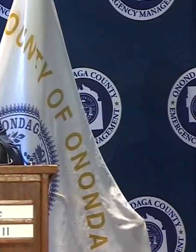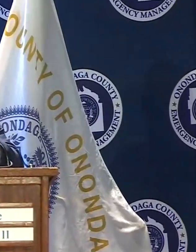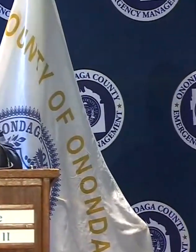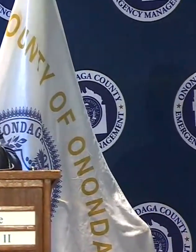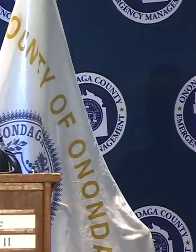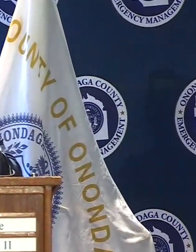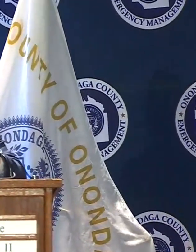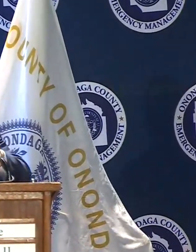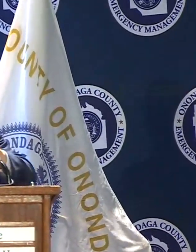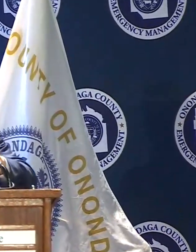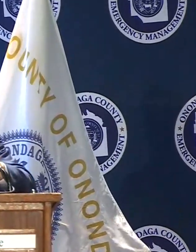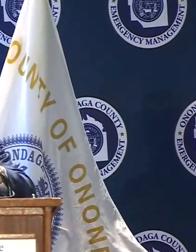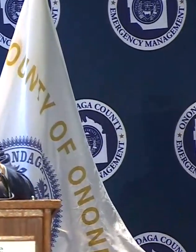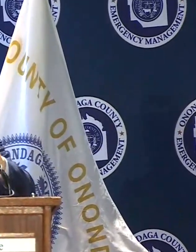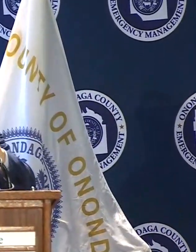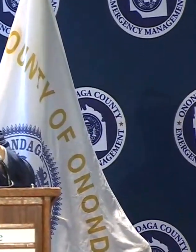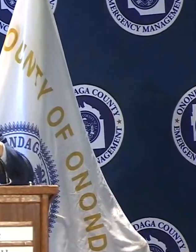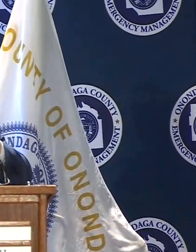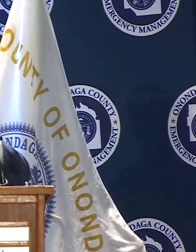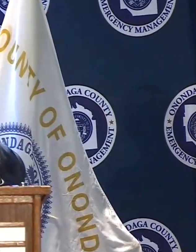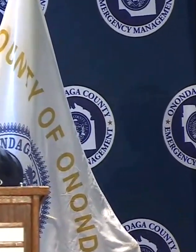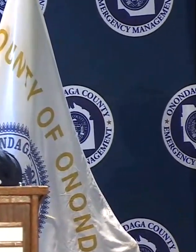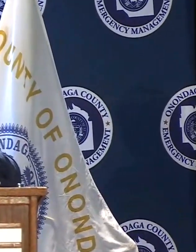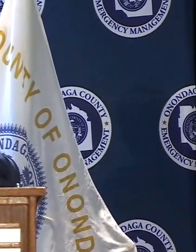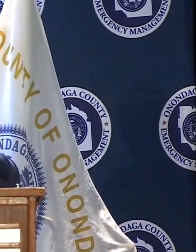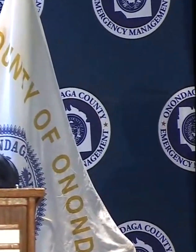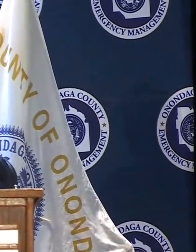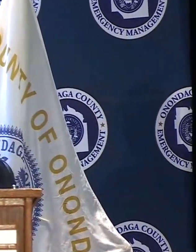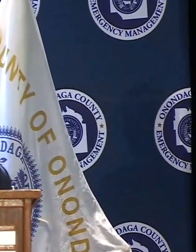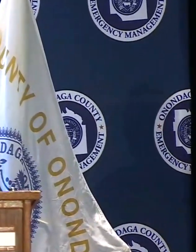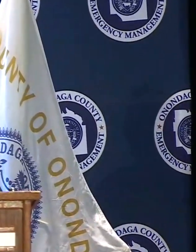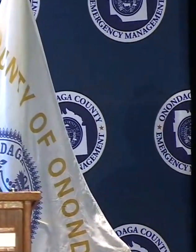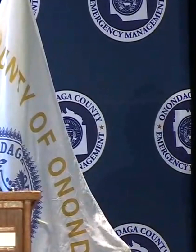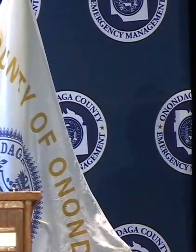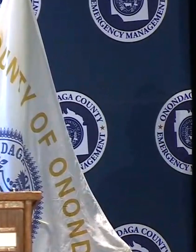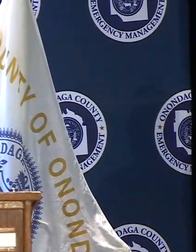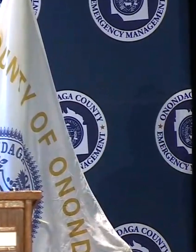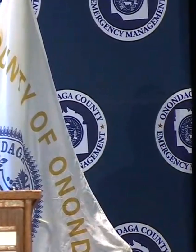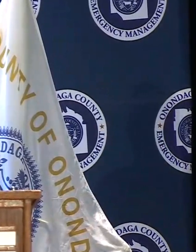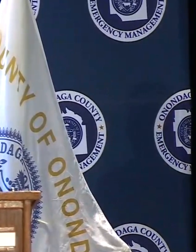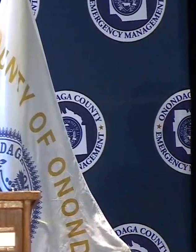Good afternoon, everybody. Thank you for being here. Good to be back.